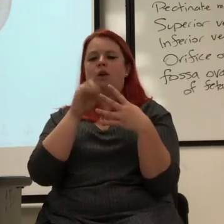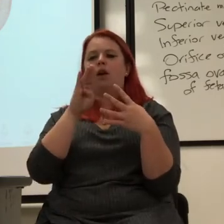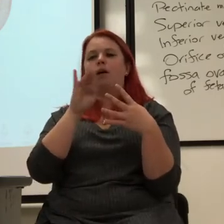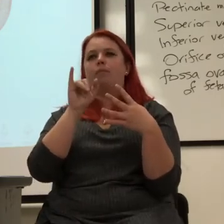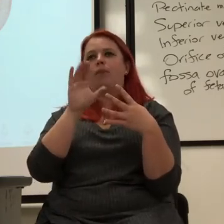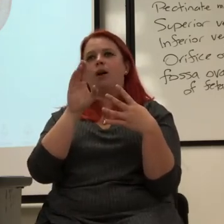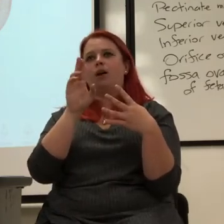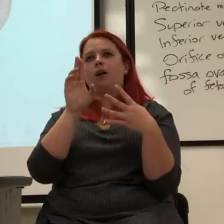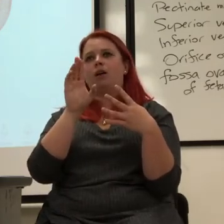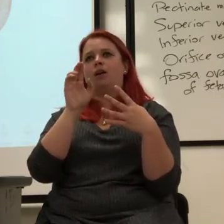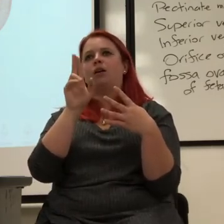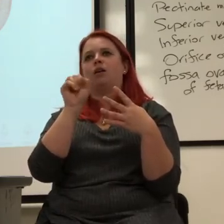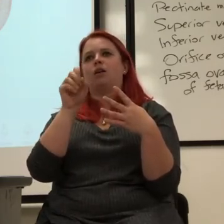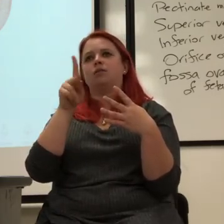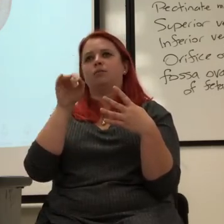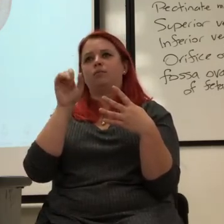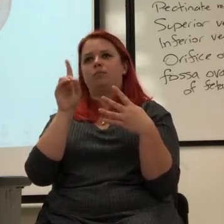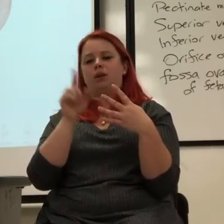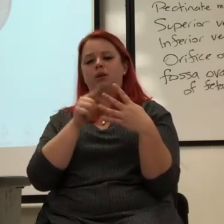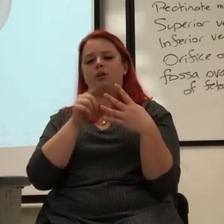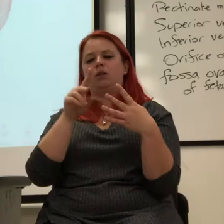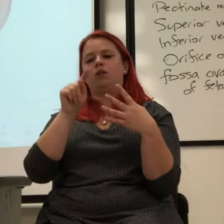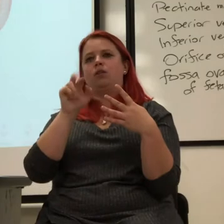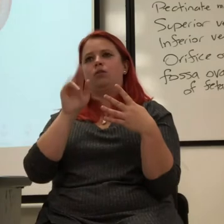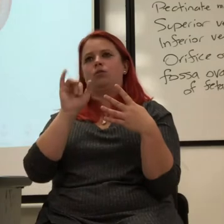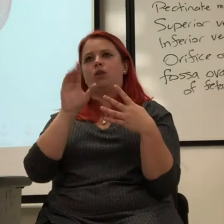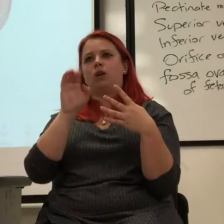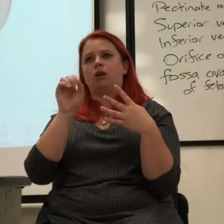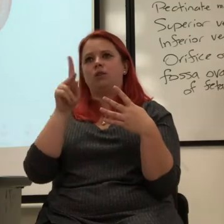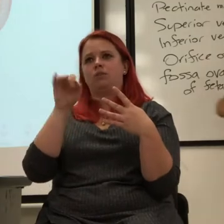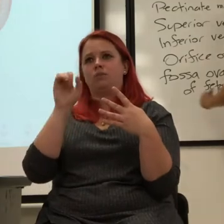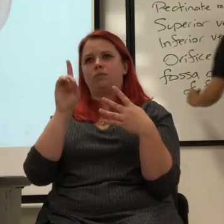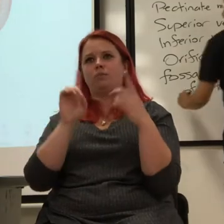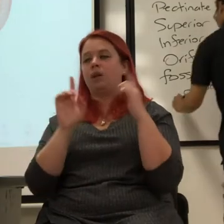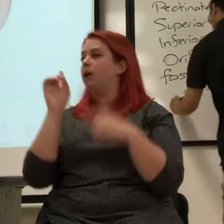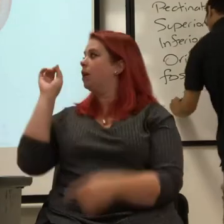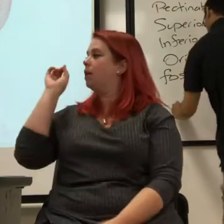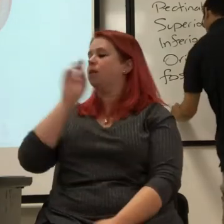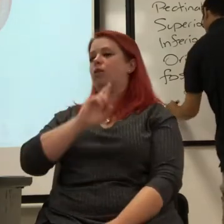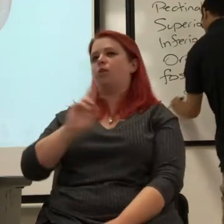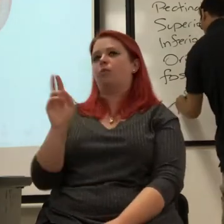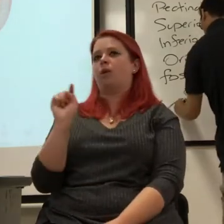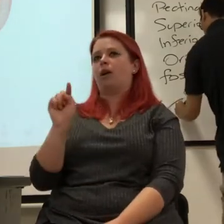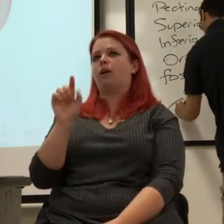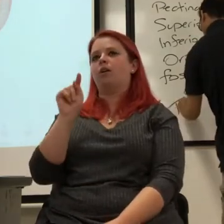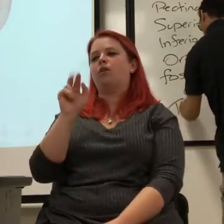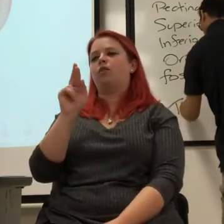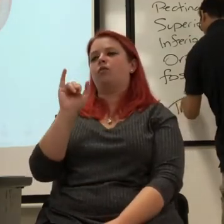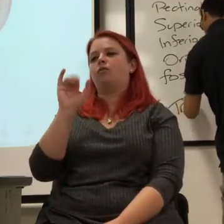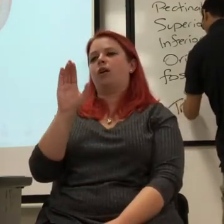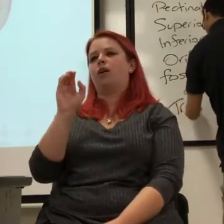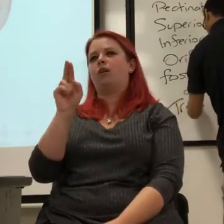the tricuspid. Now, the tricuspid is the one over here on the right side.